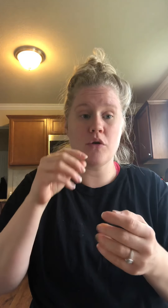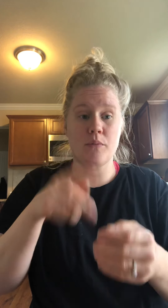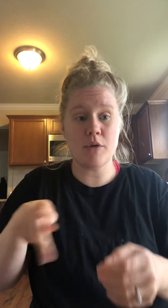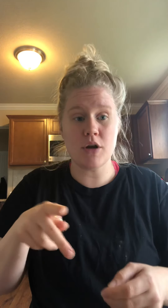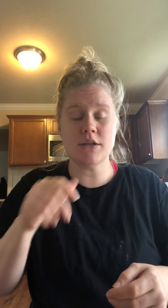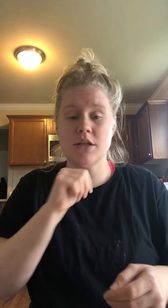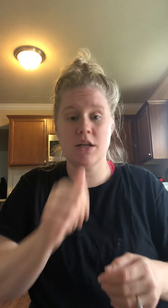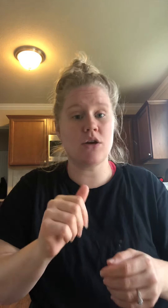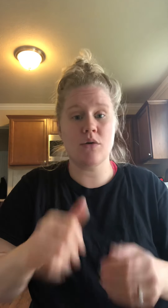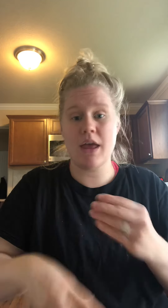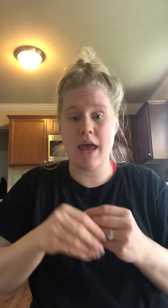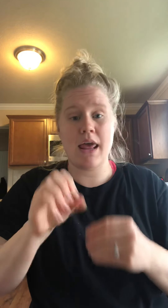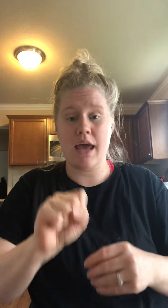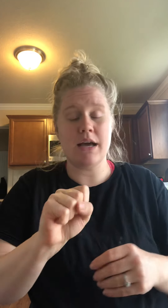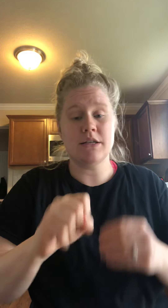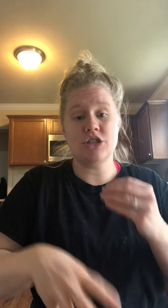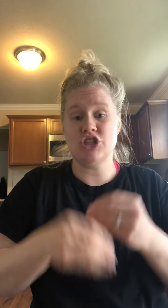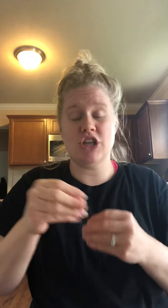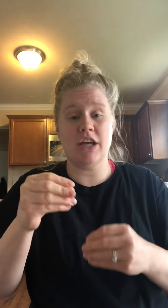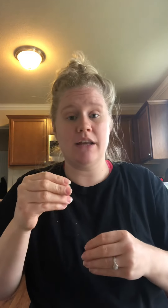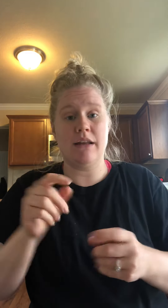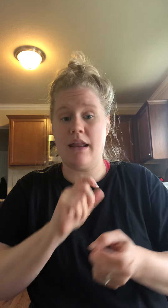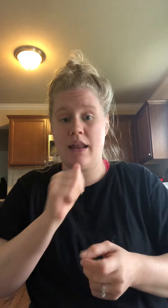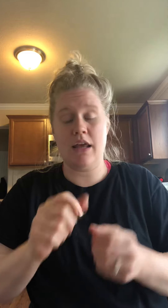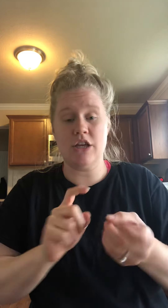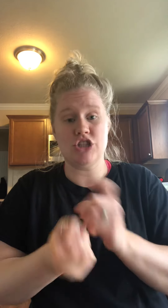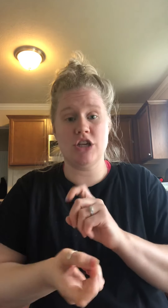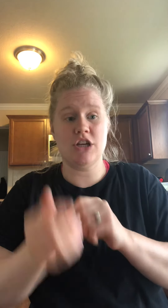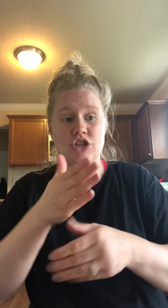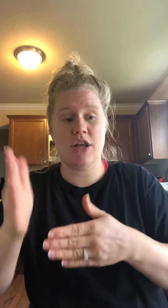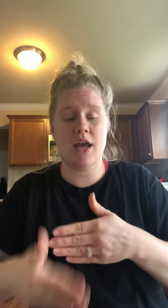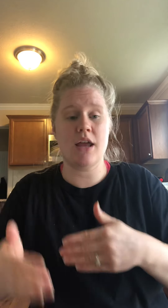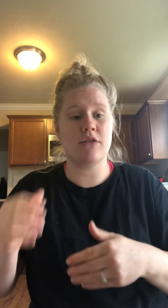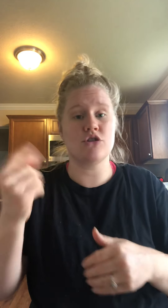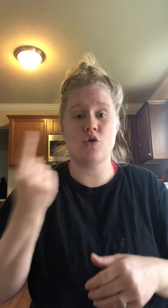you change the vowel. And there are only 7, they go like this.